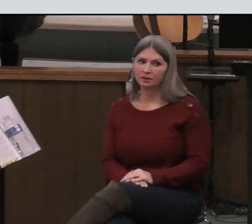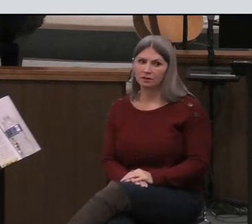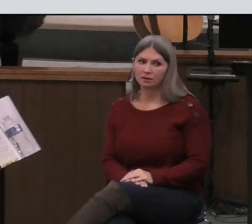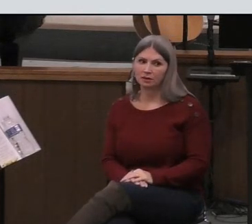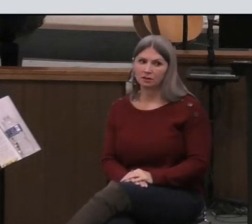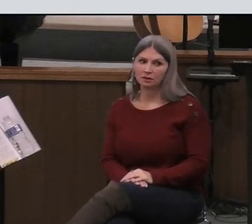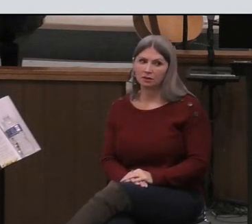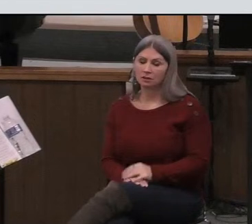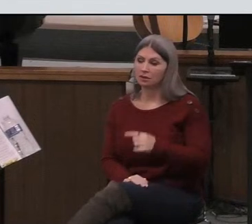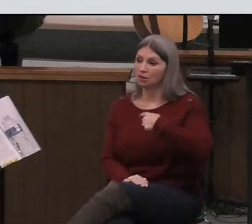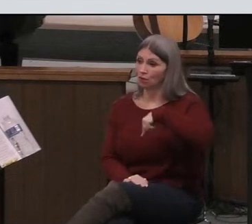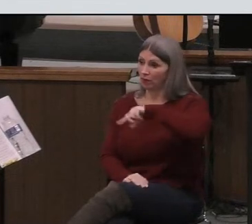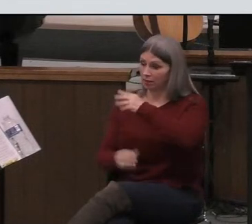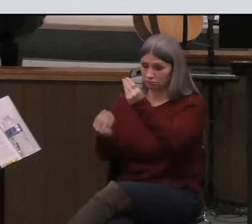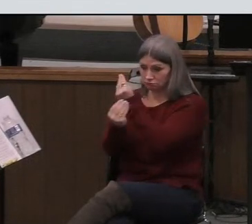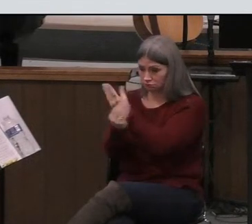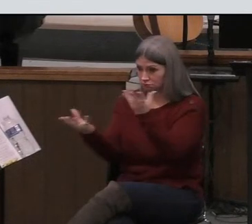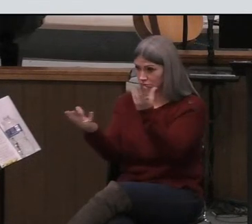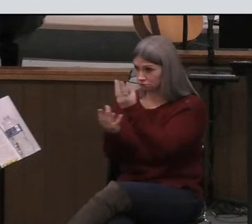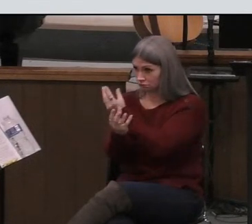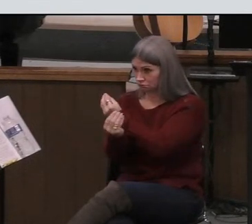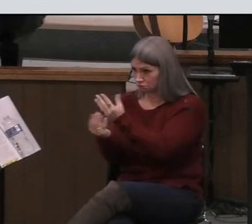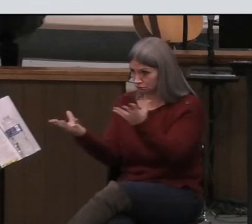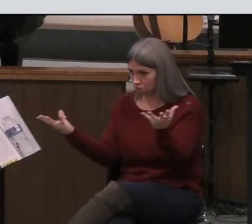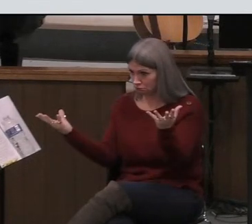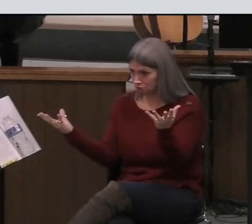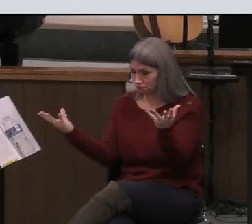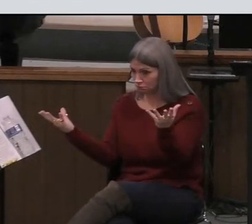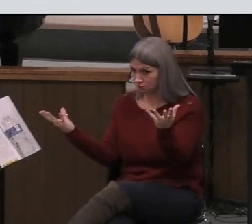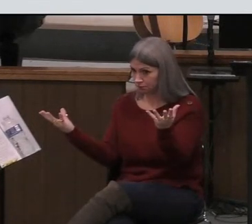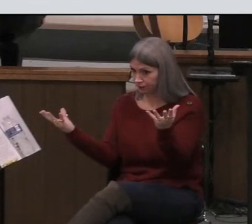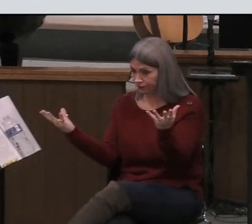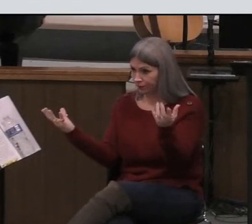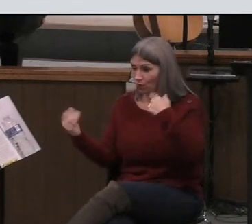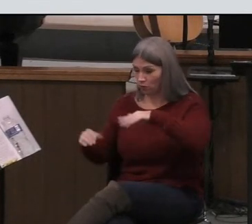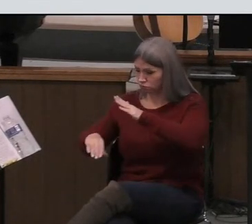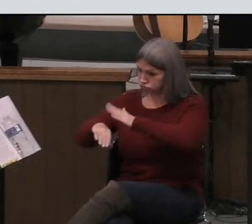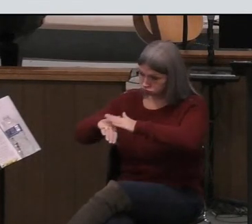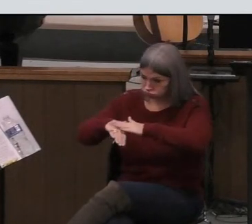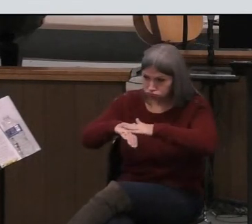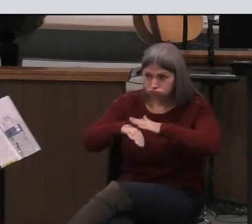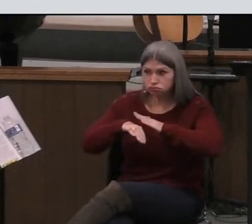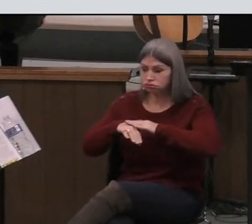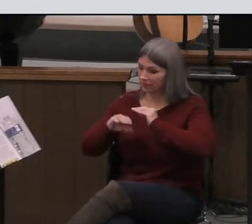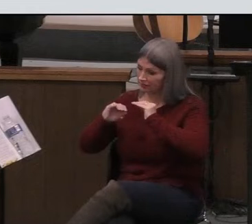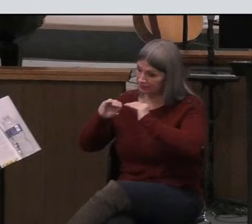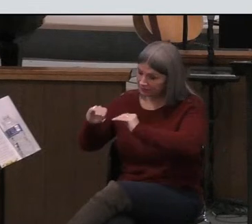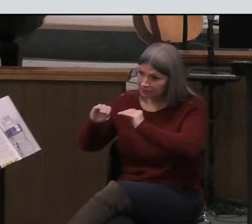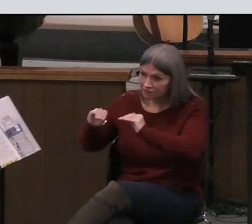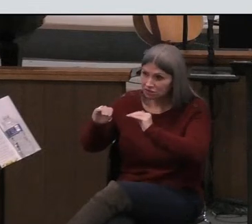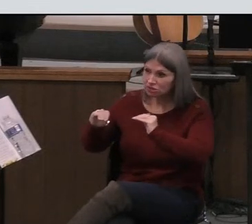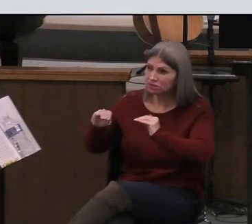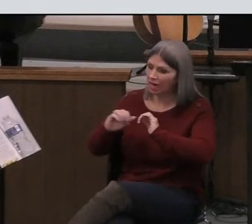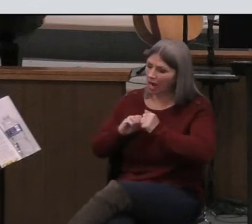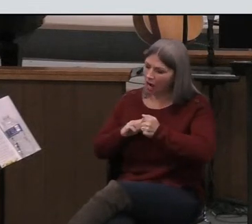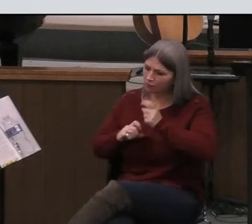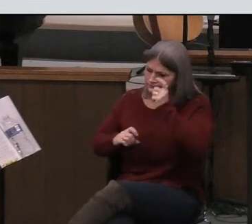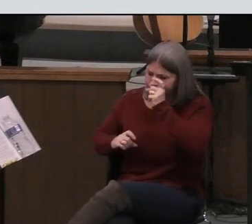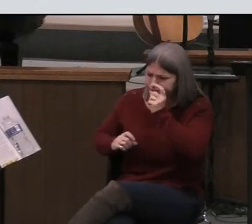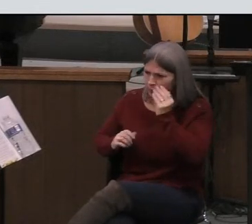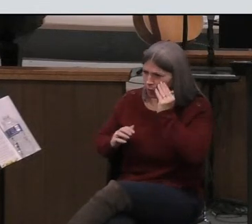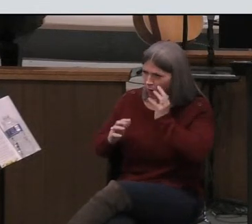Him we proclaim, warning everyone, teaching everyone with all wisdom,